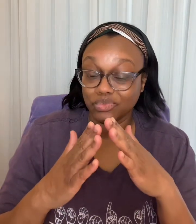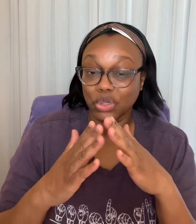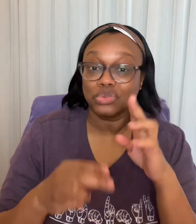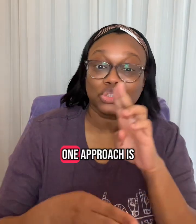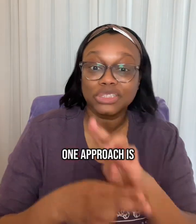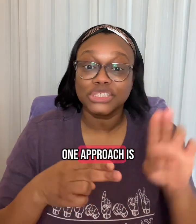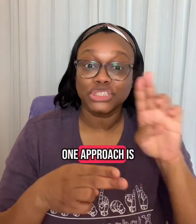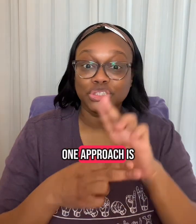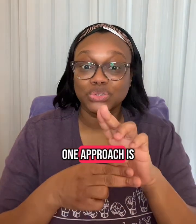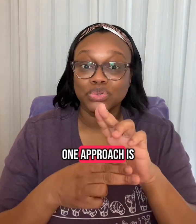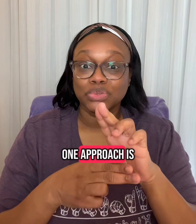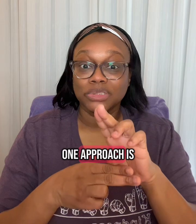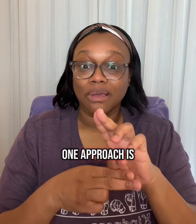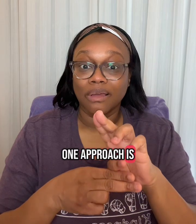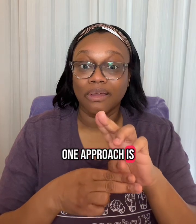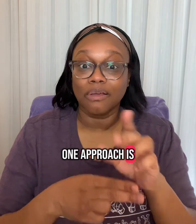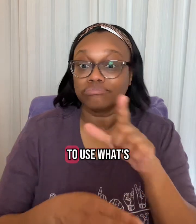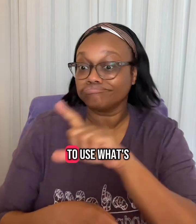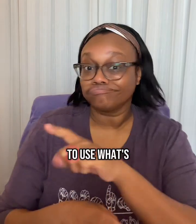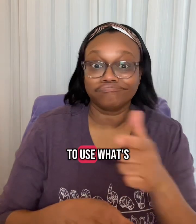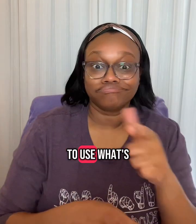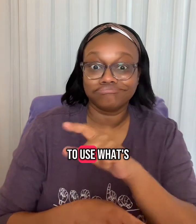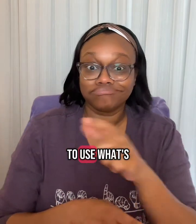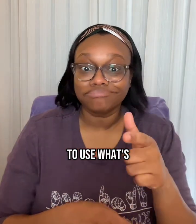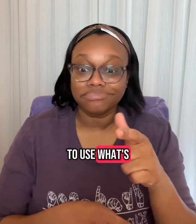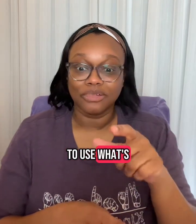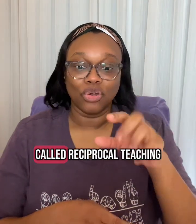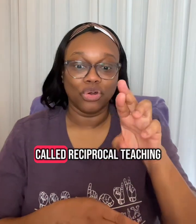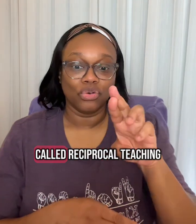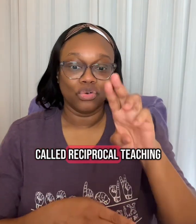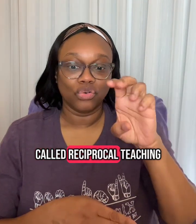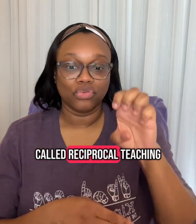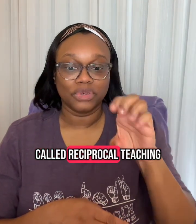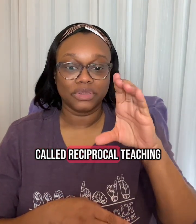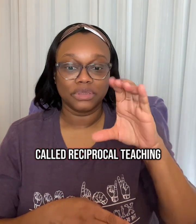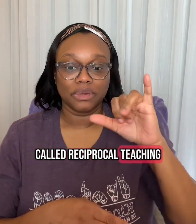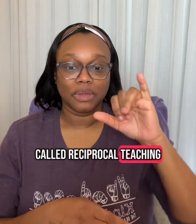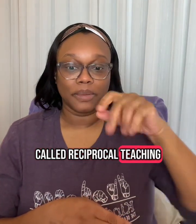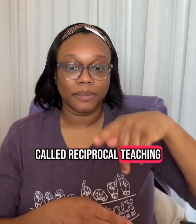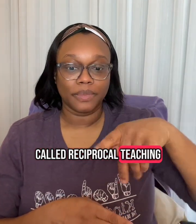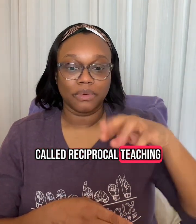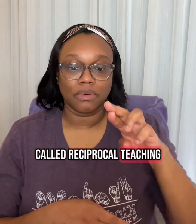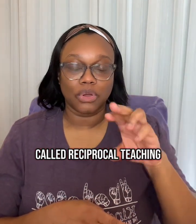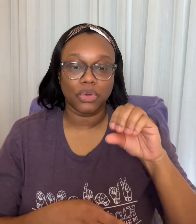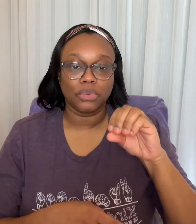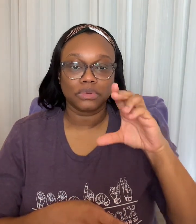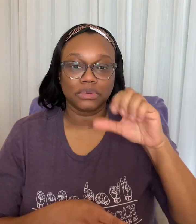One approach is to use what's called reciprocal teaching,